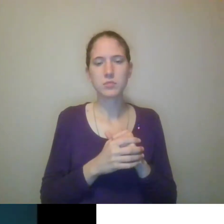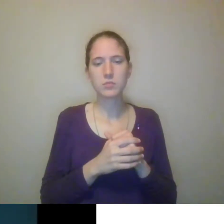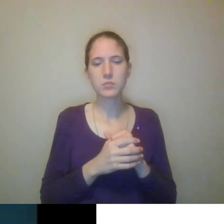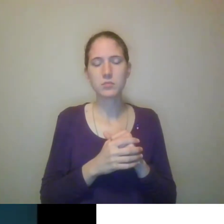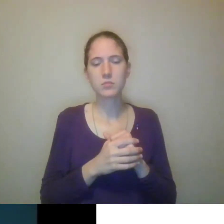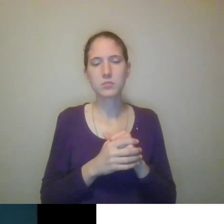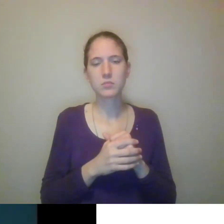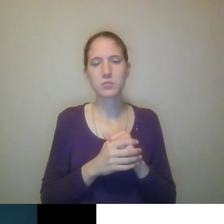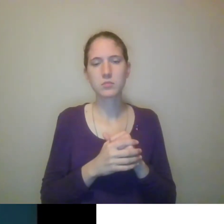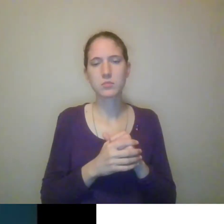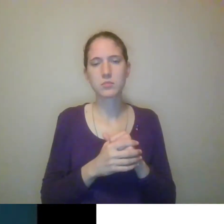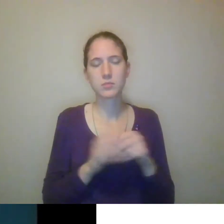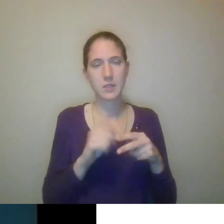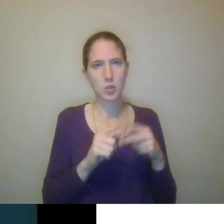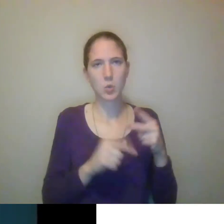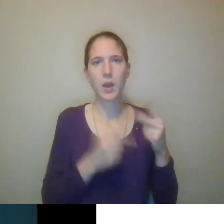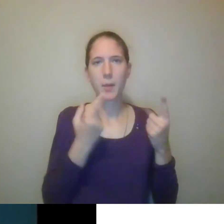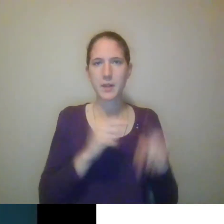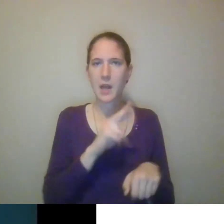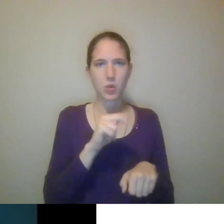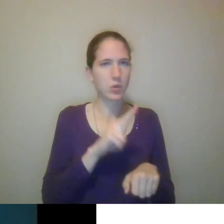Let's do a little demonstration.